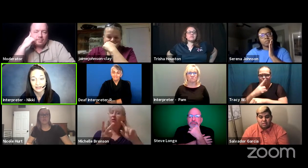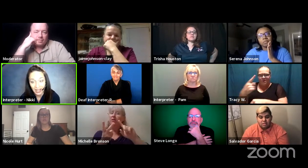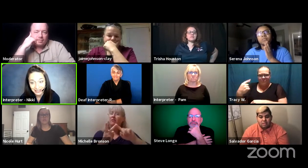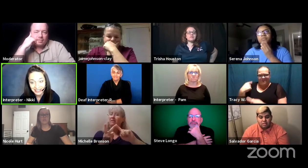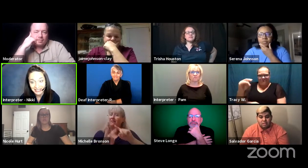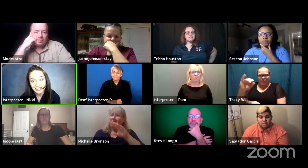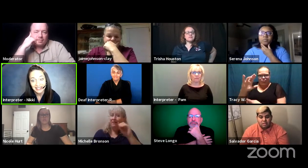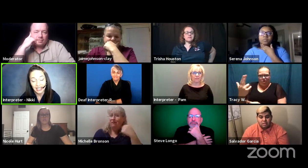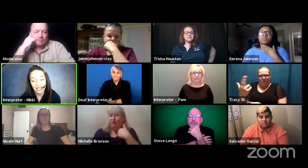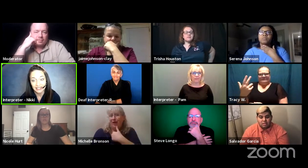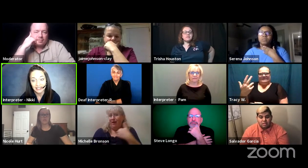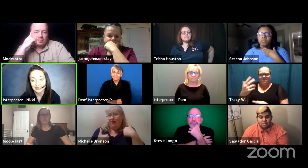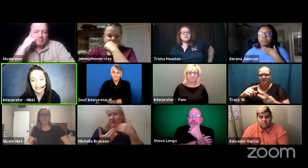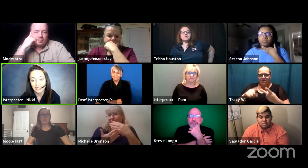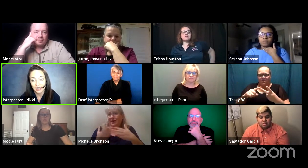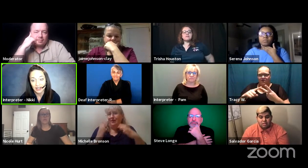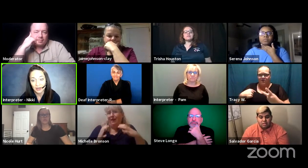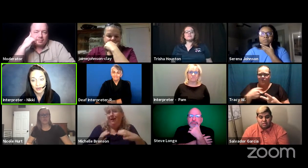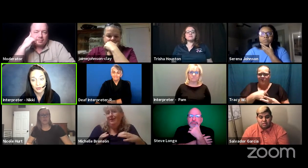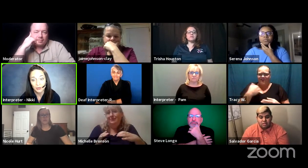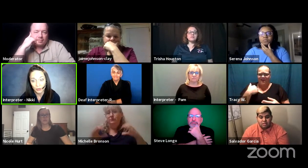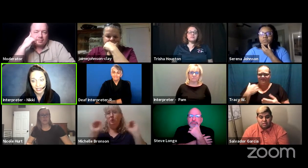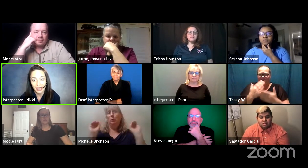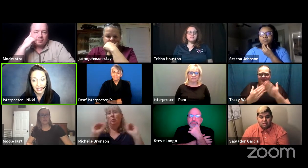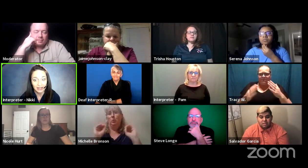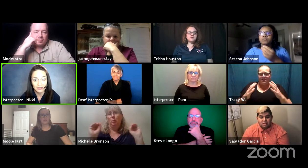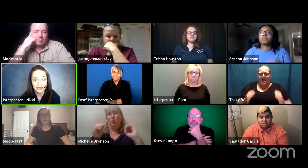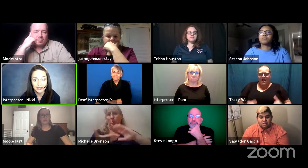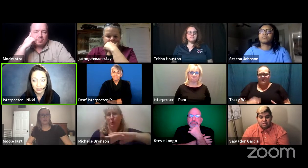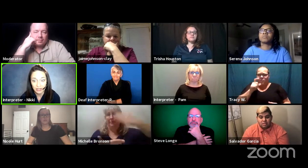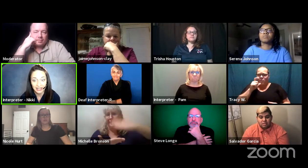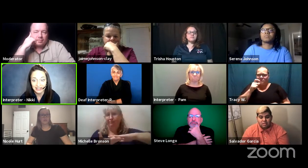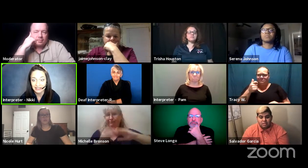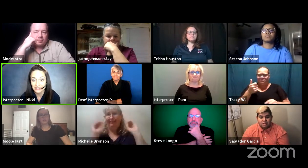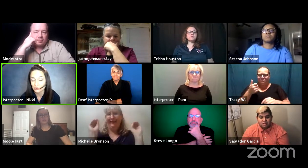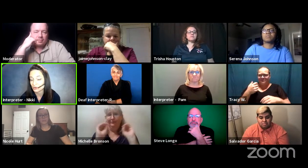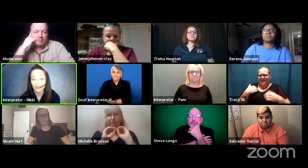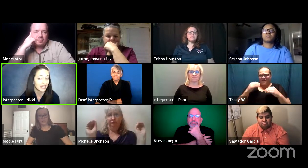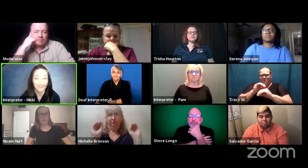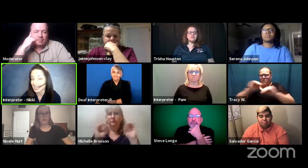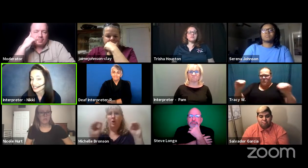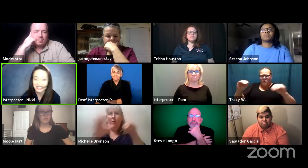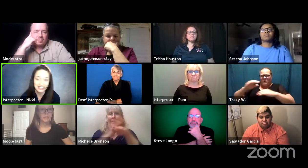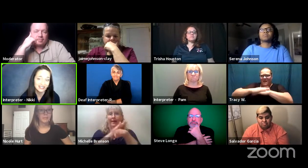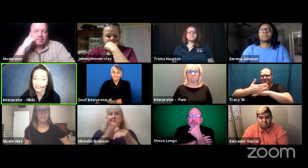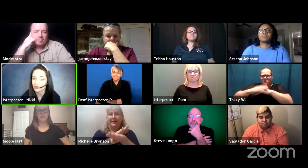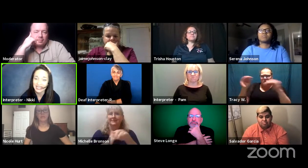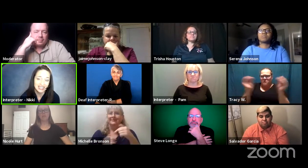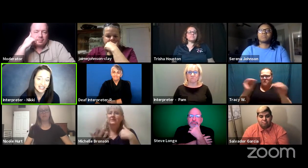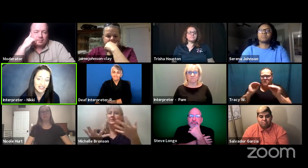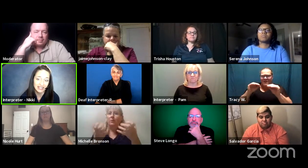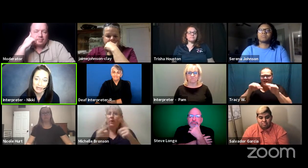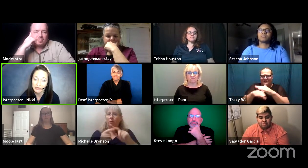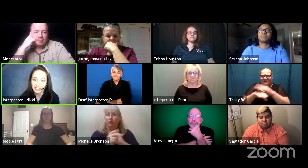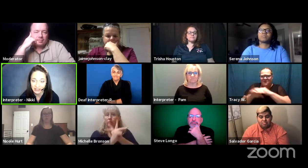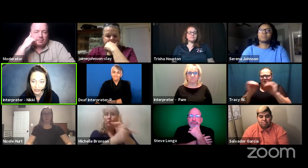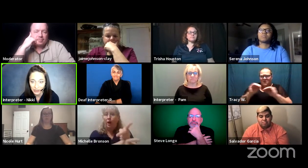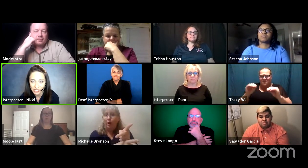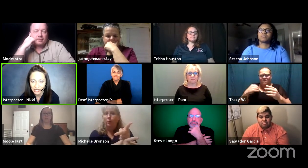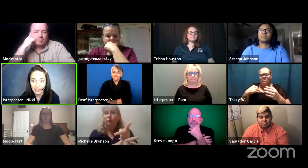lot. And we have some clients who do not have access to any of that type of technology, and we